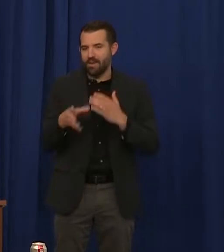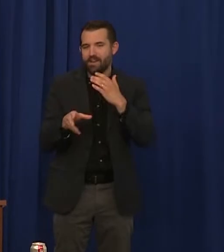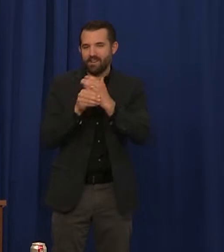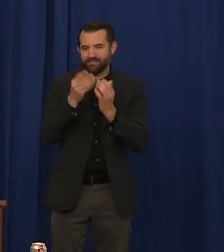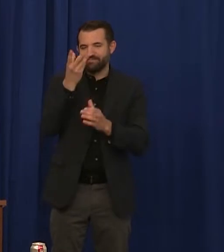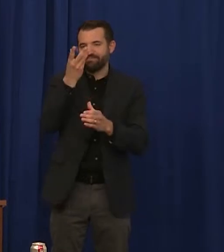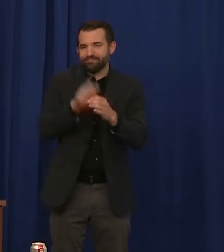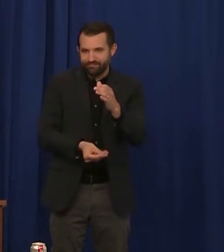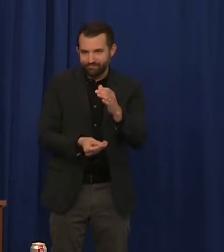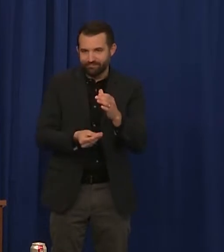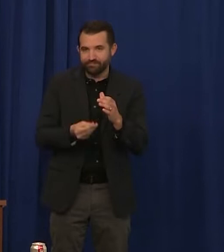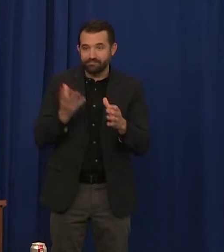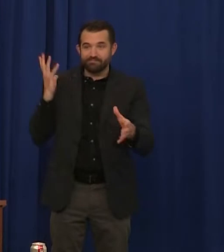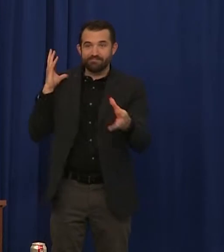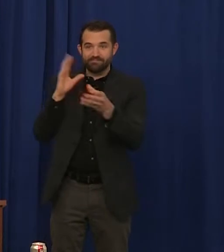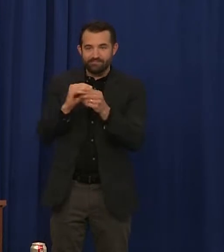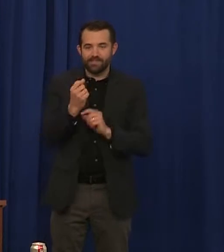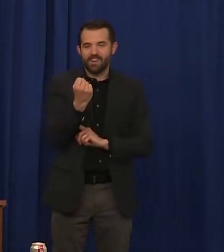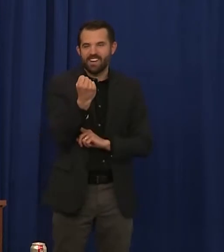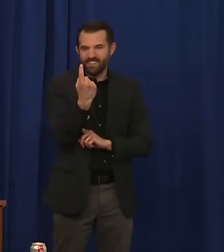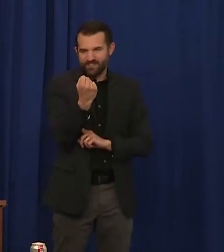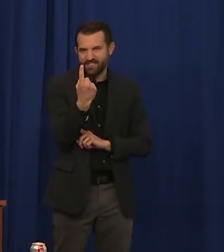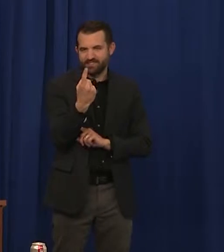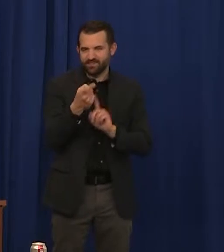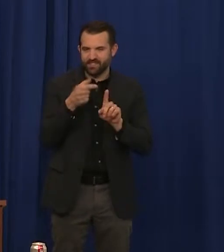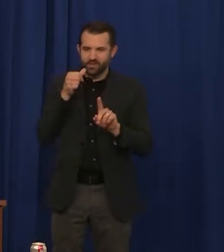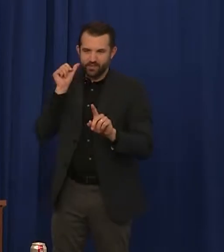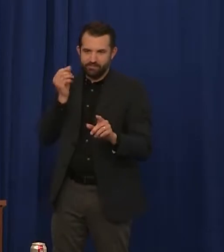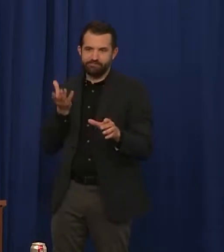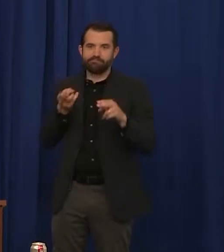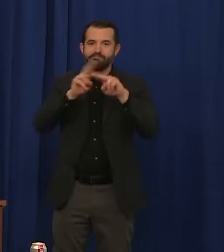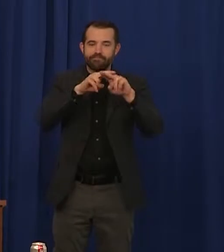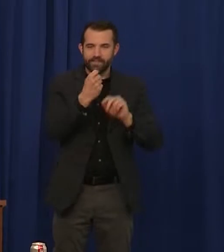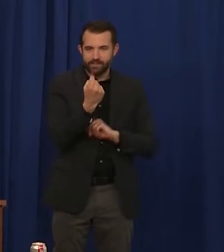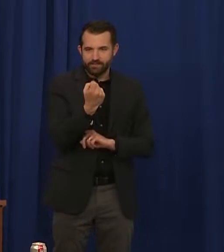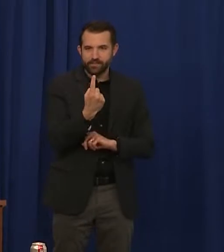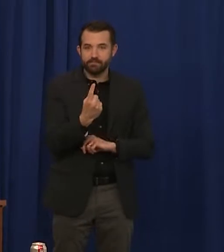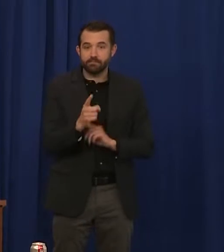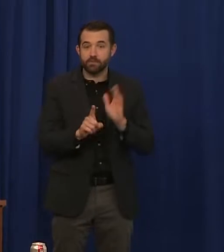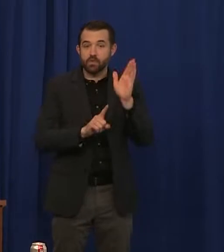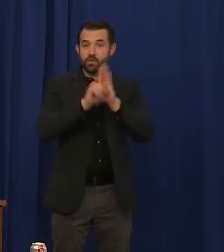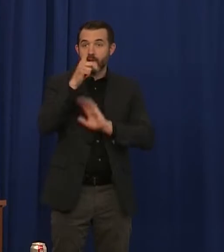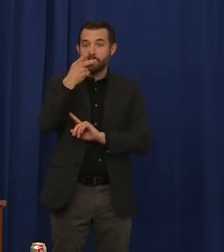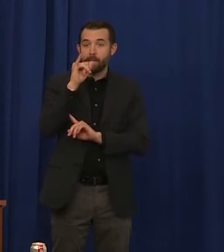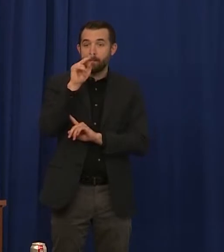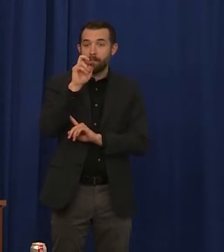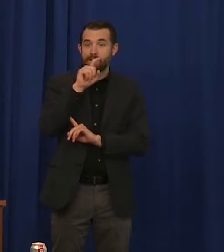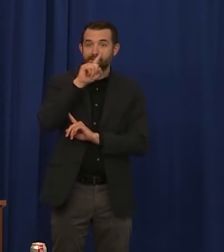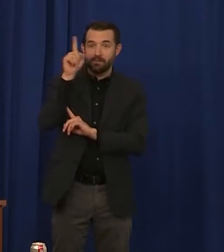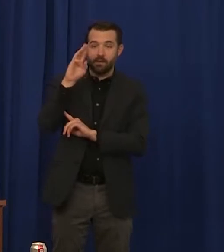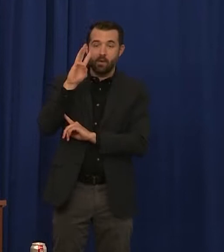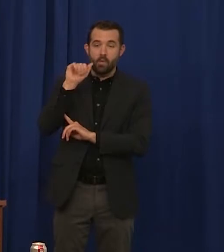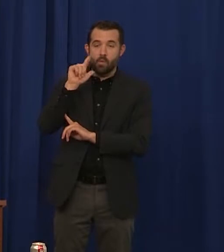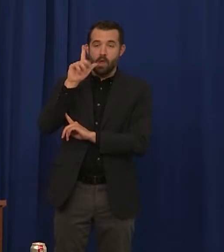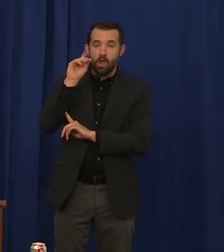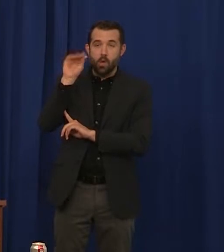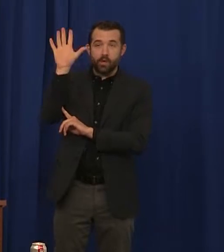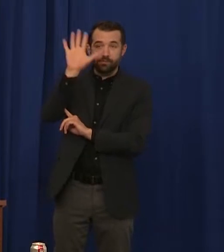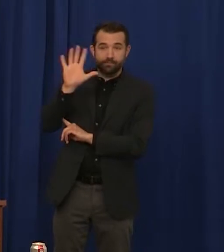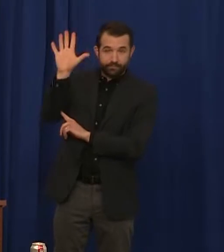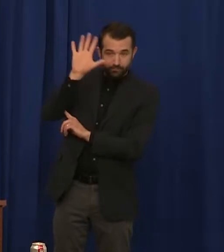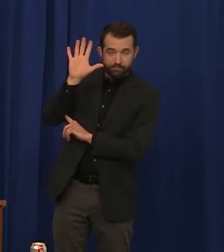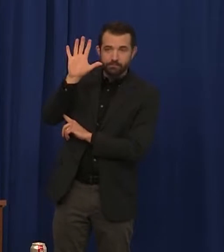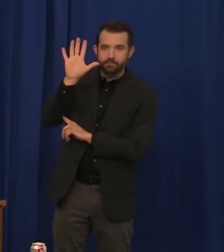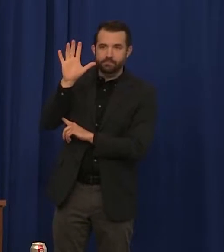of fatalities there to 11. At the Tall Pines facility in Waldo County, there have been